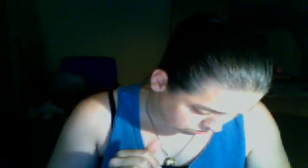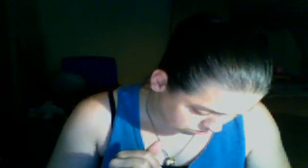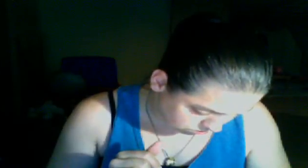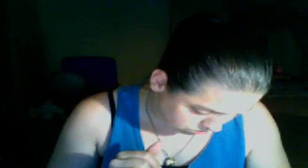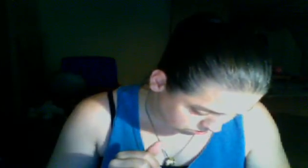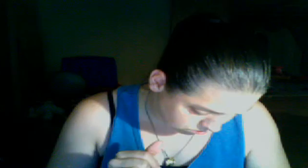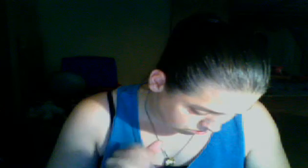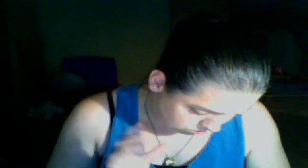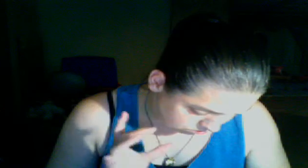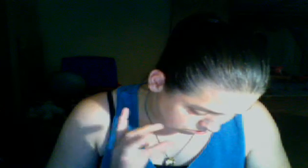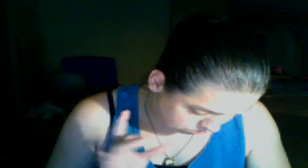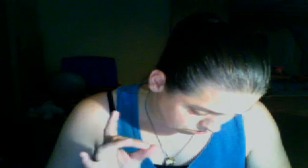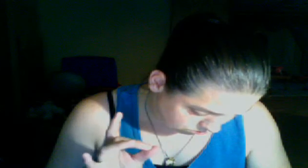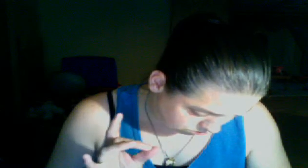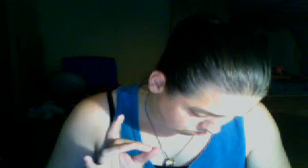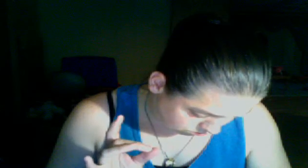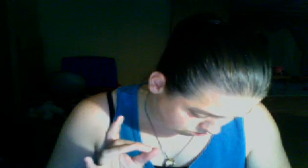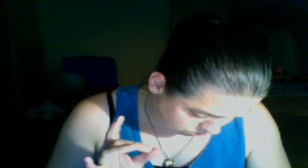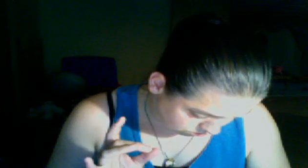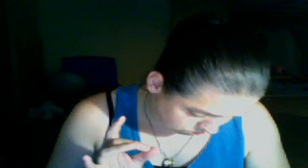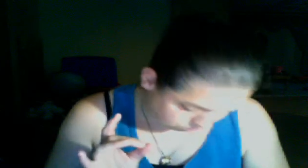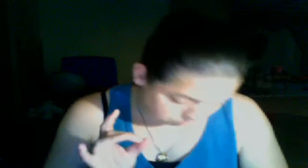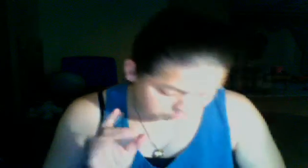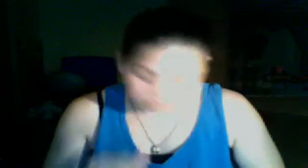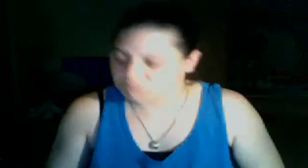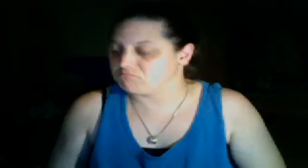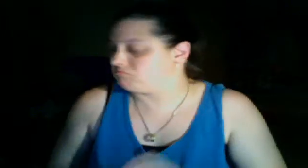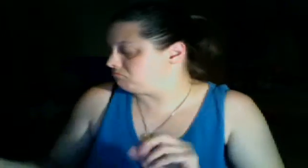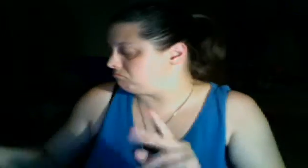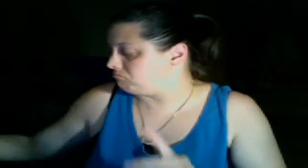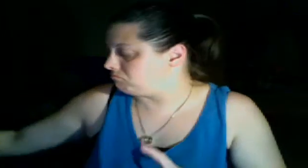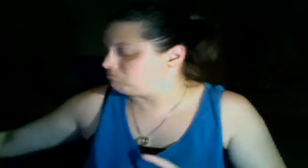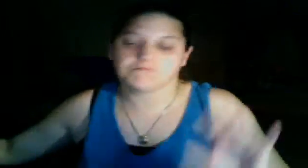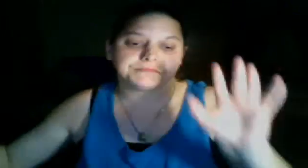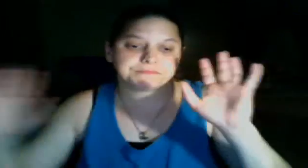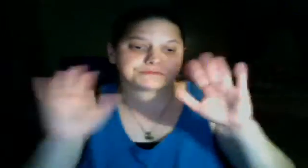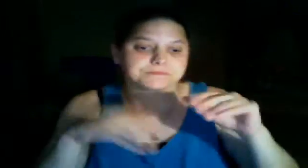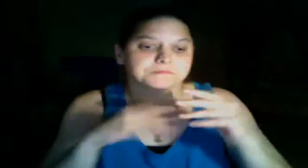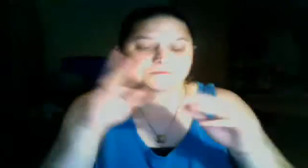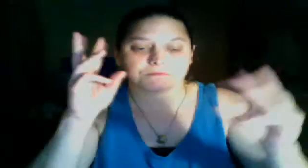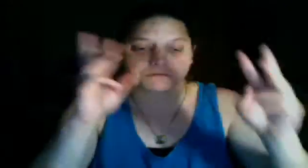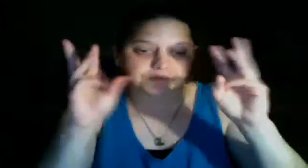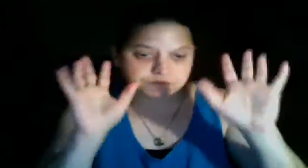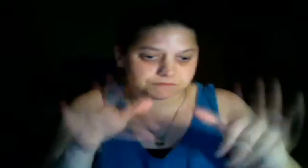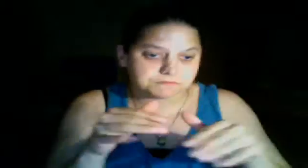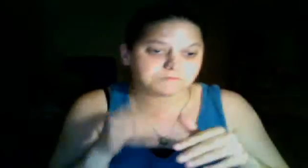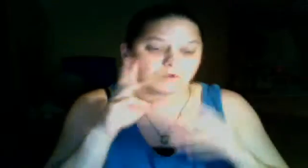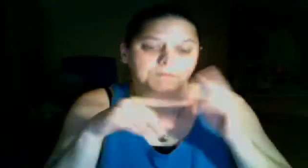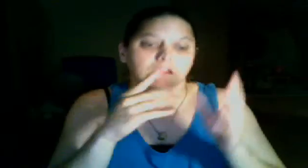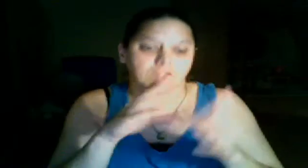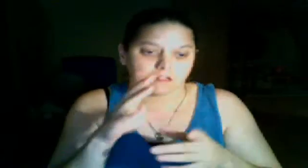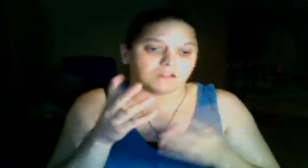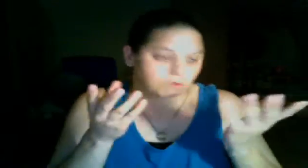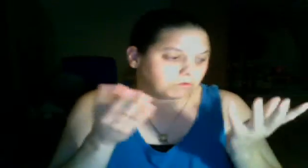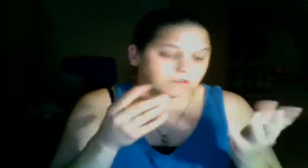there." At that moment, I knew that 4 years of preparing for this climb was finally going to pay off. The things I